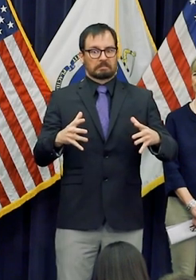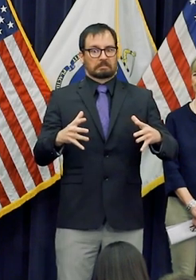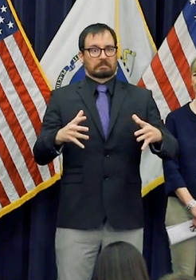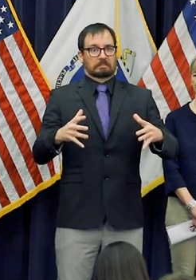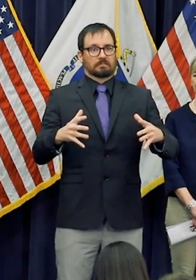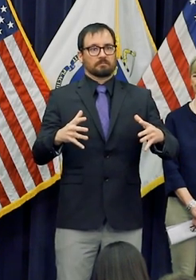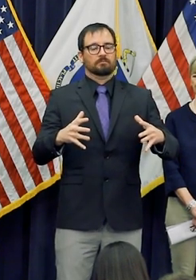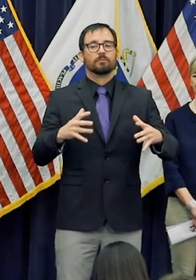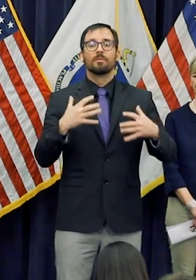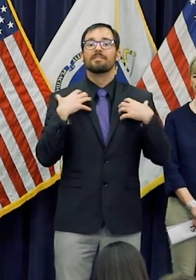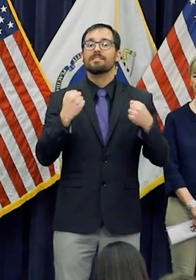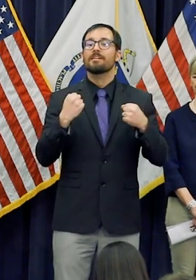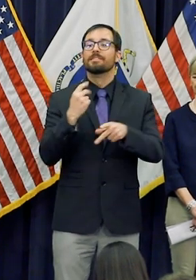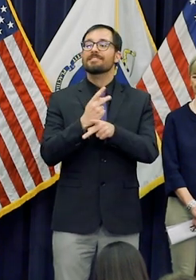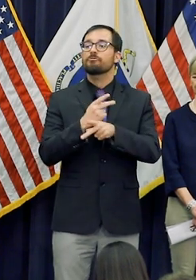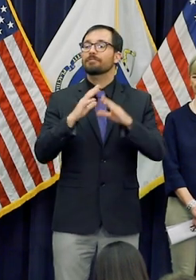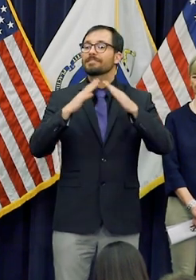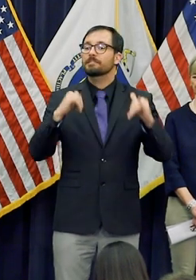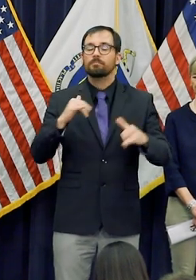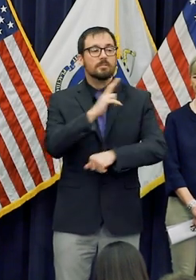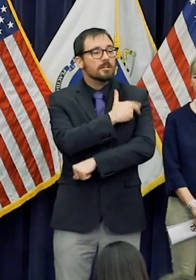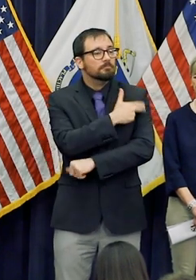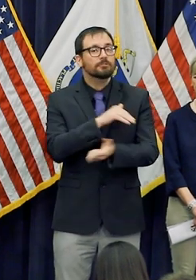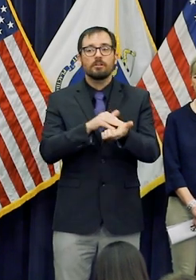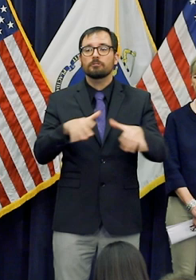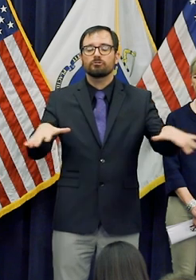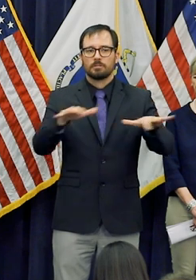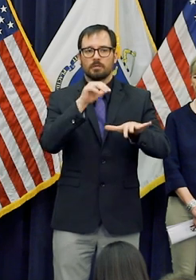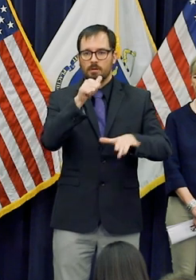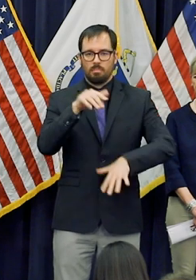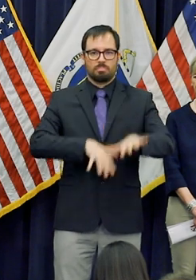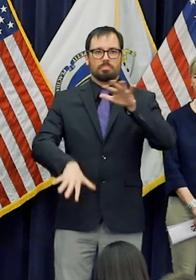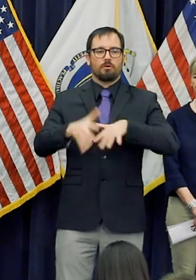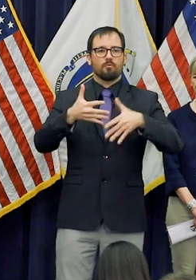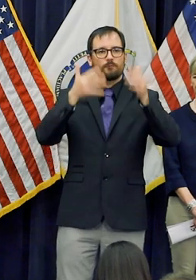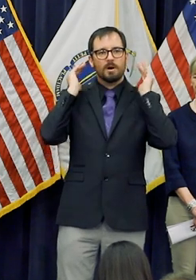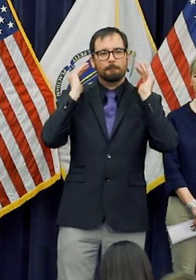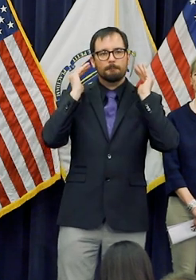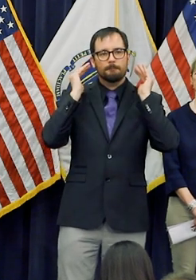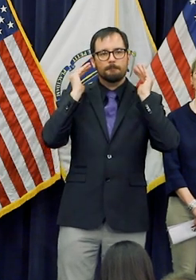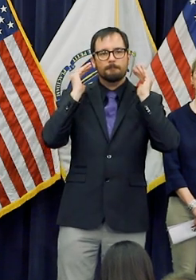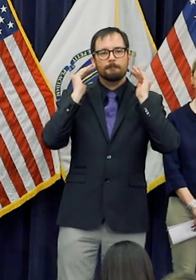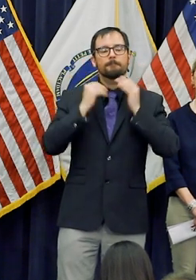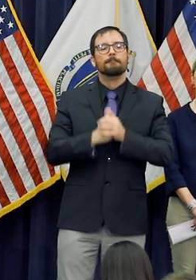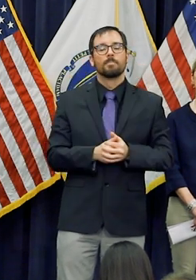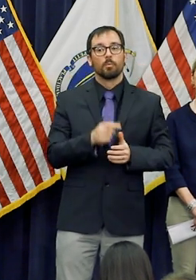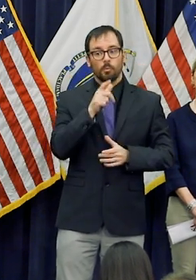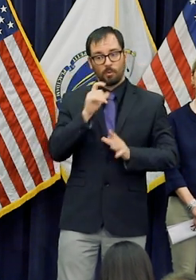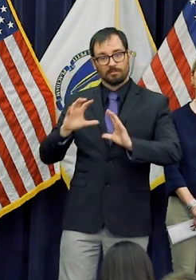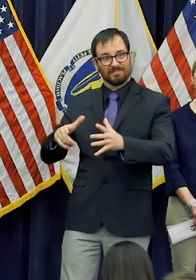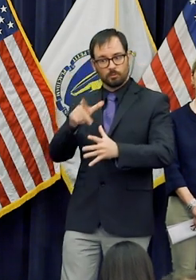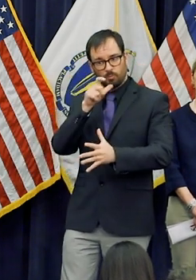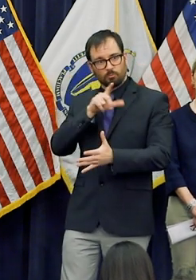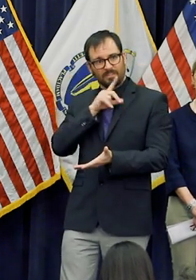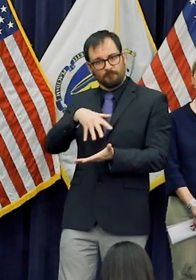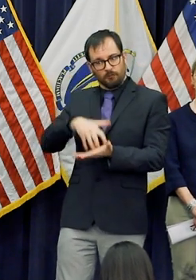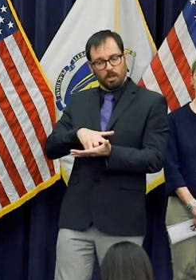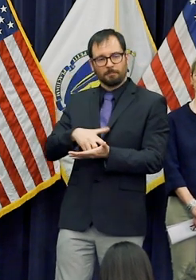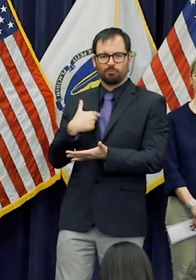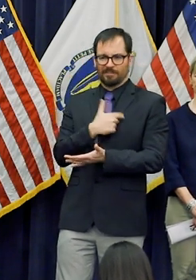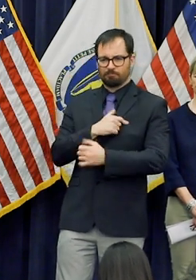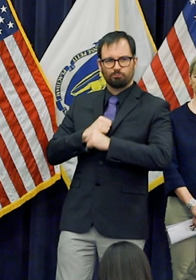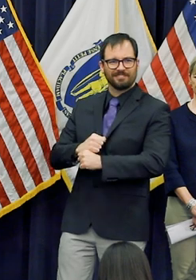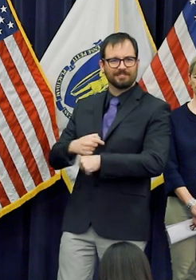particularly at risk from getting it in the first place. We're going to do all we can to maintain social distance, wash our hands,